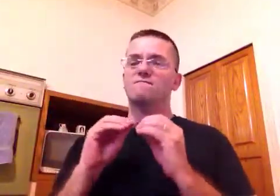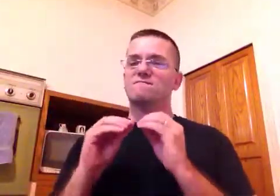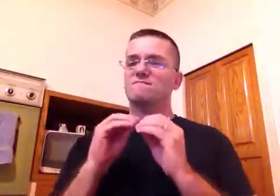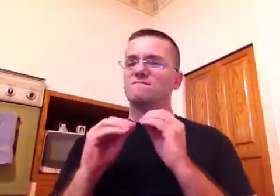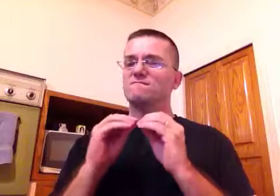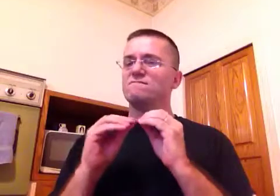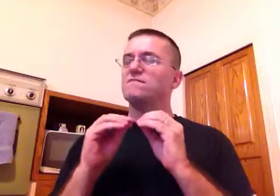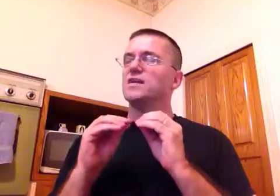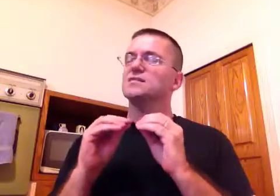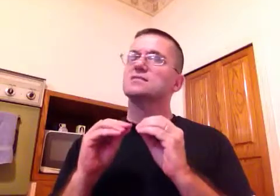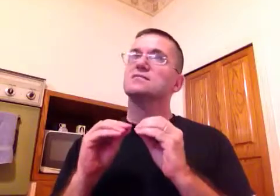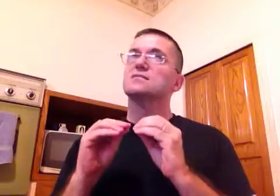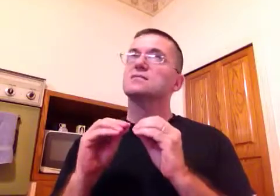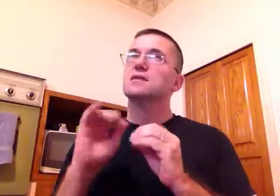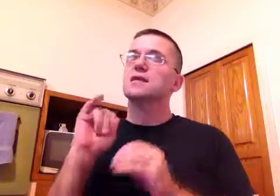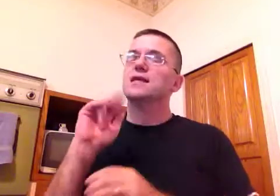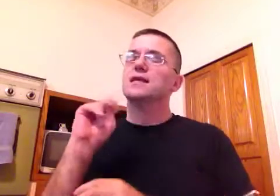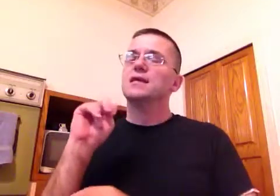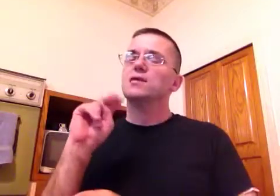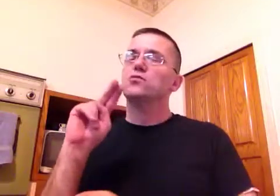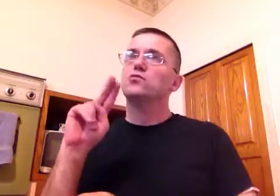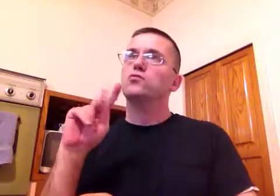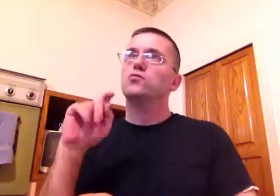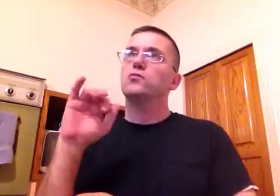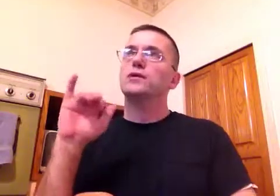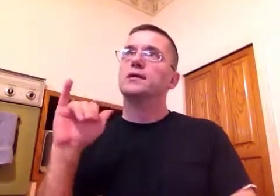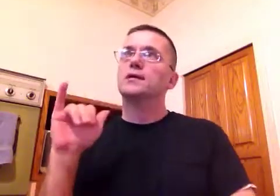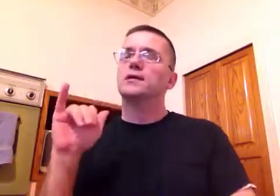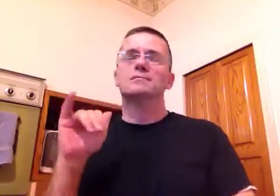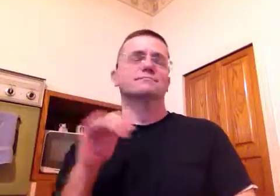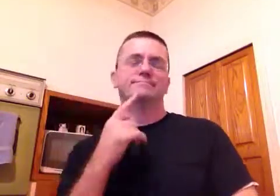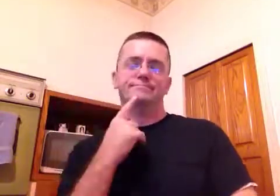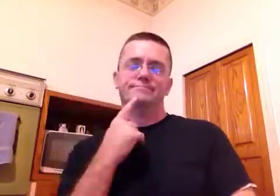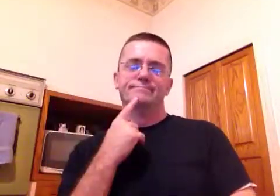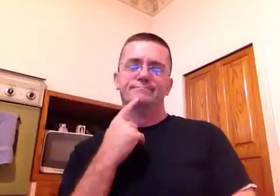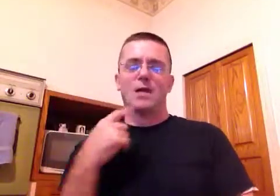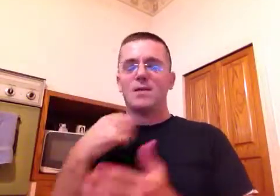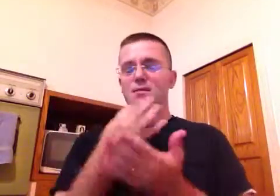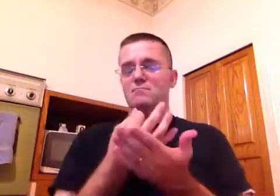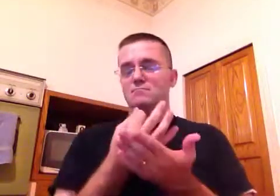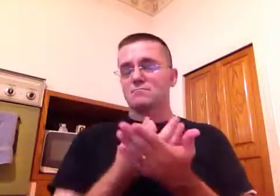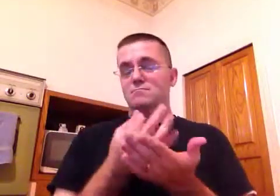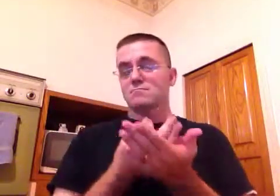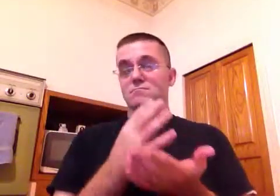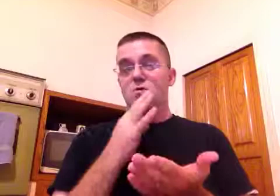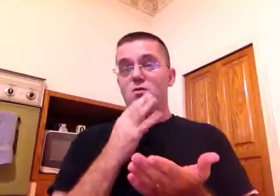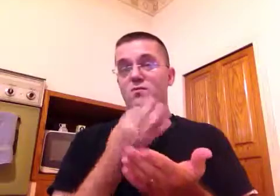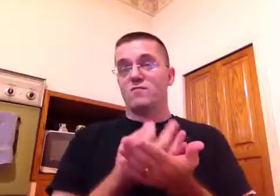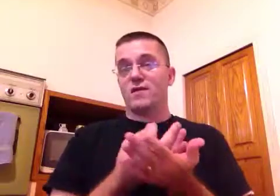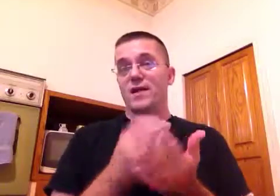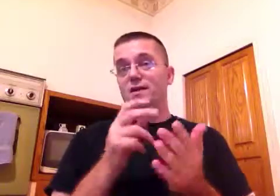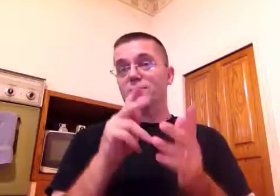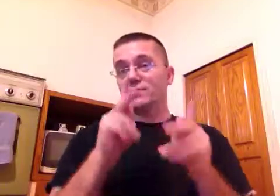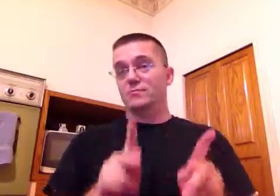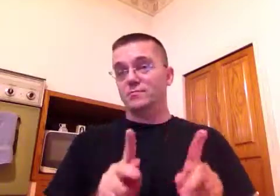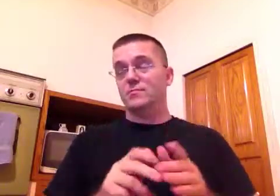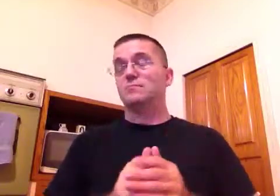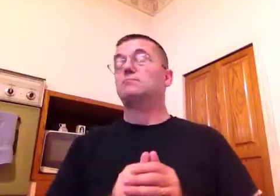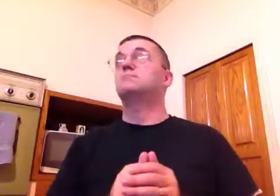invest, and I've been talking to a financial advisor about a 7-year plan where the interest rate